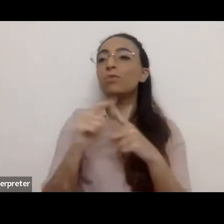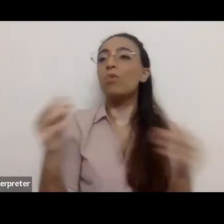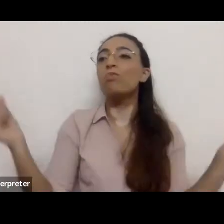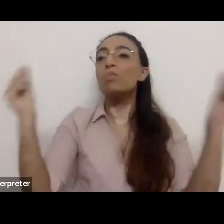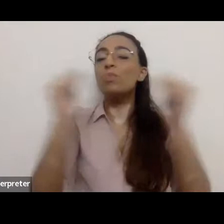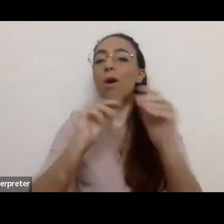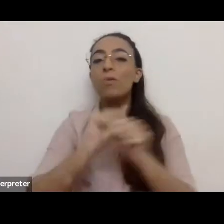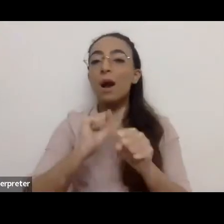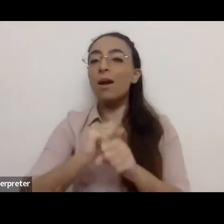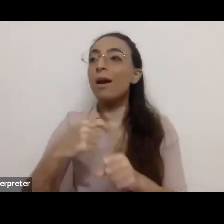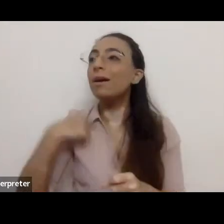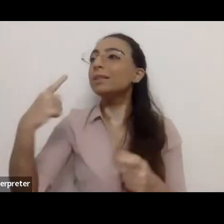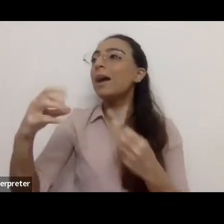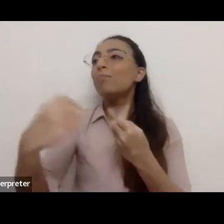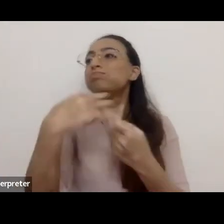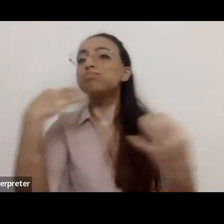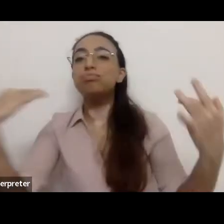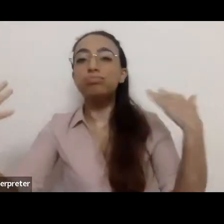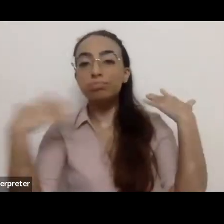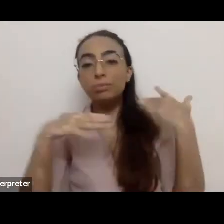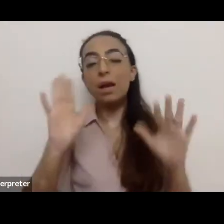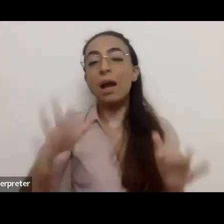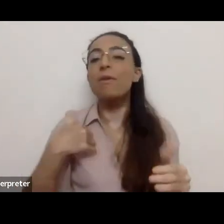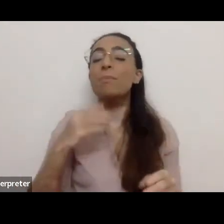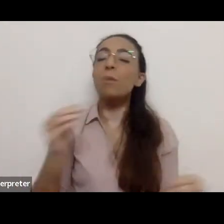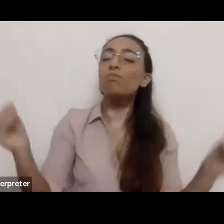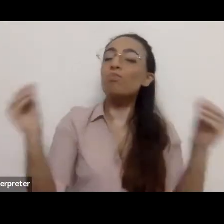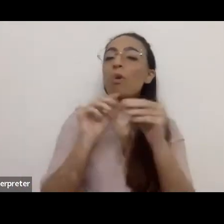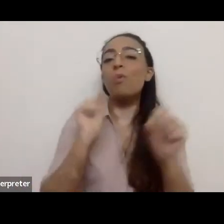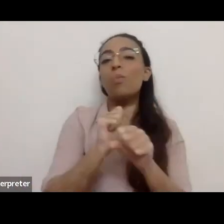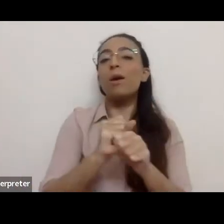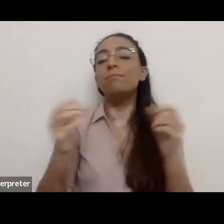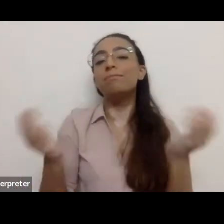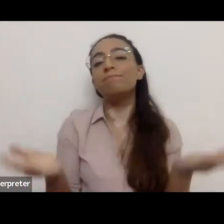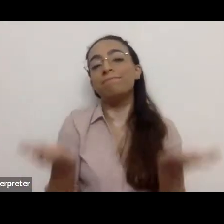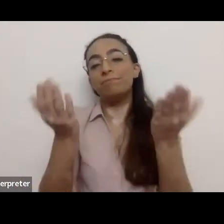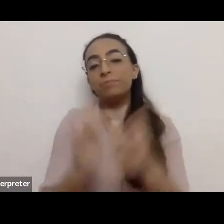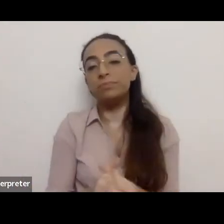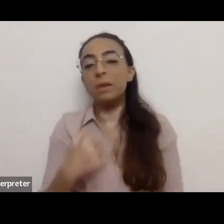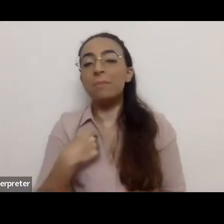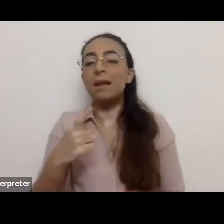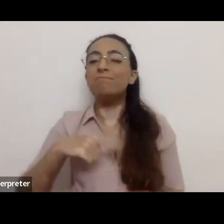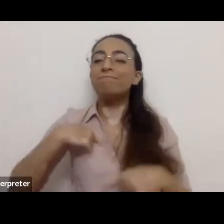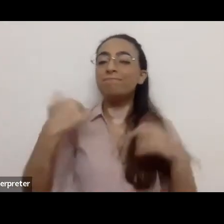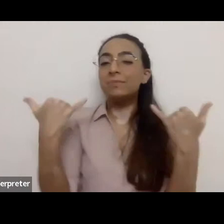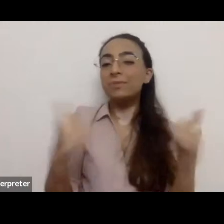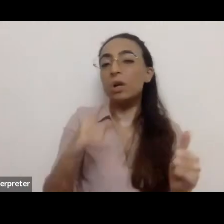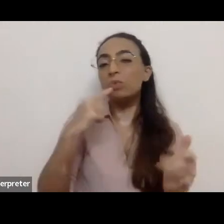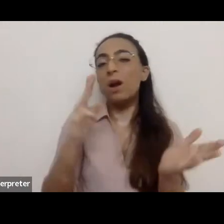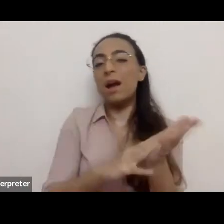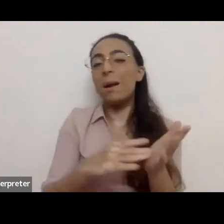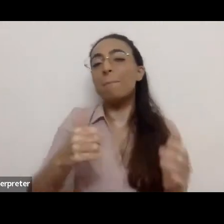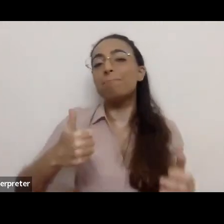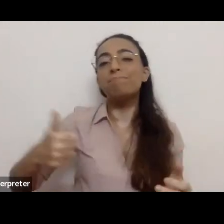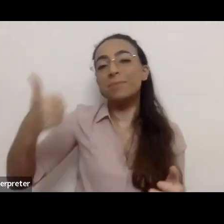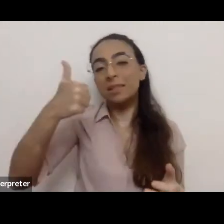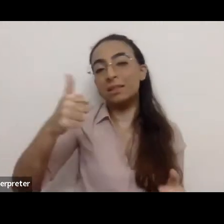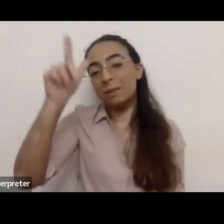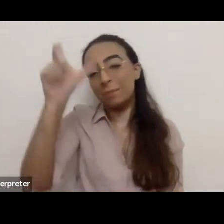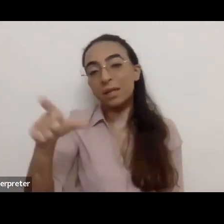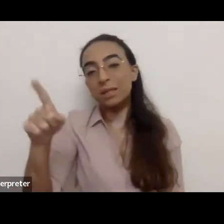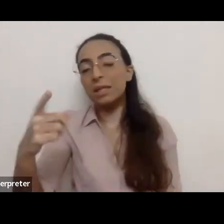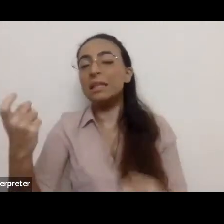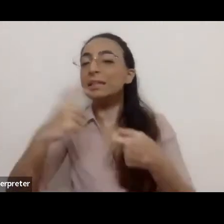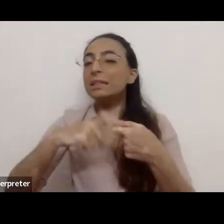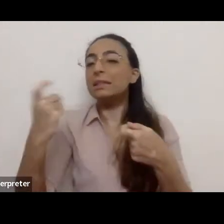we know that there is a lot more to do. We were very disappointed that the minister could join. We understand that